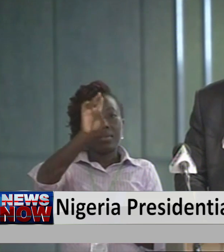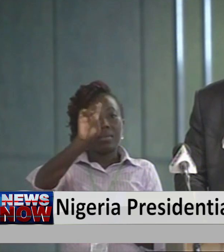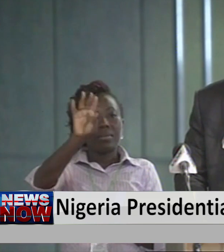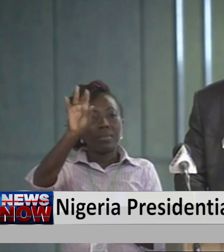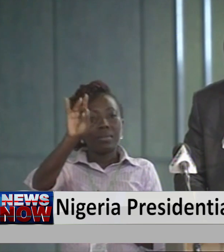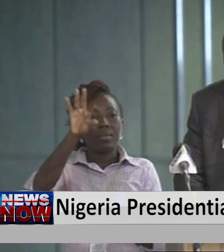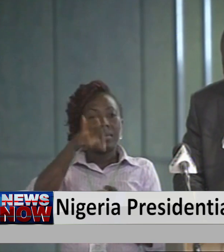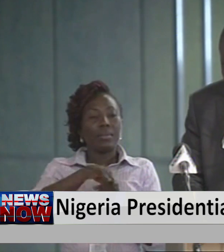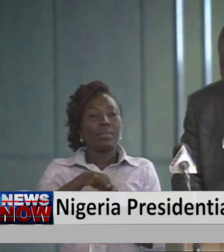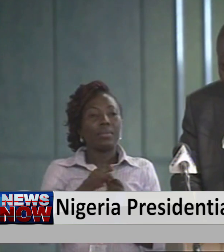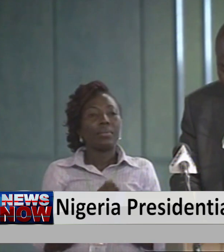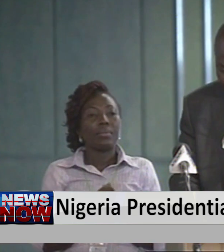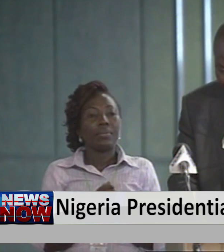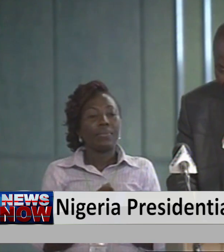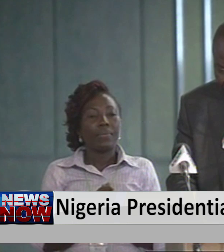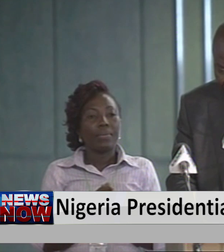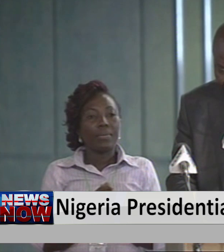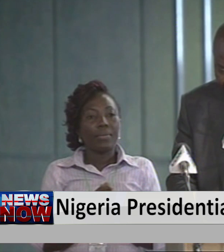478 votes.